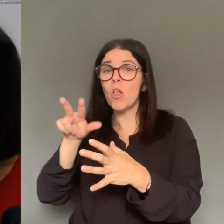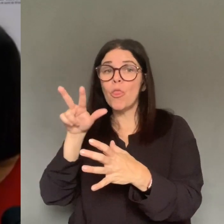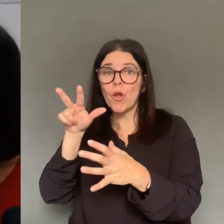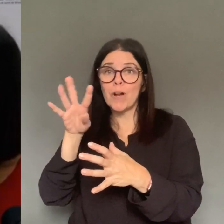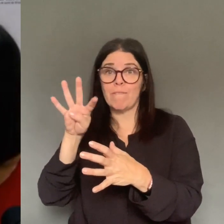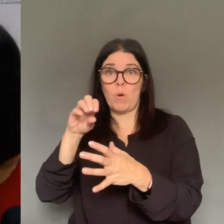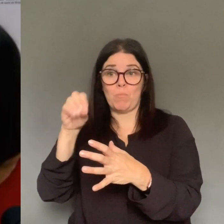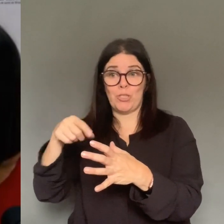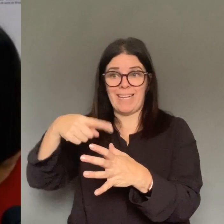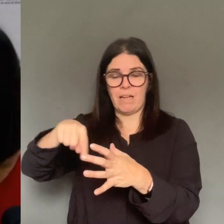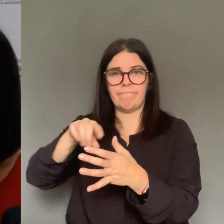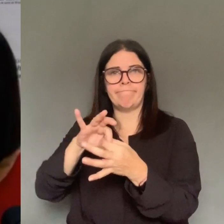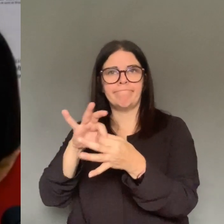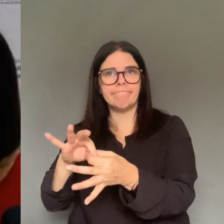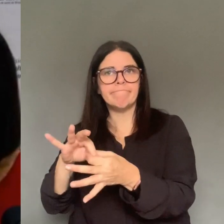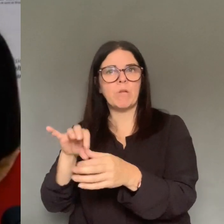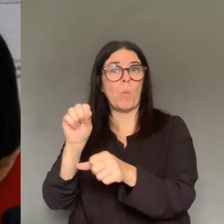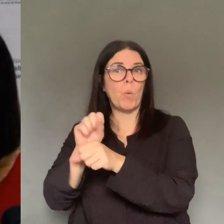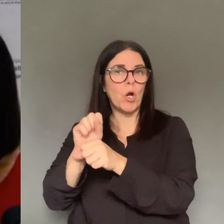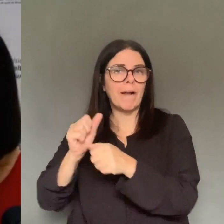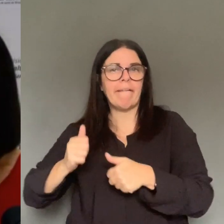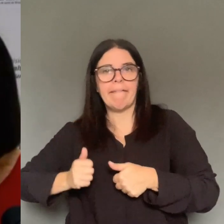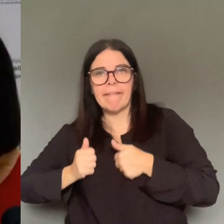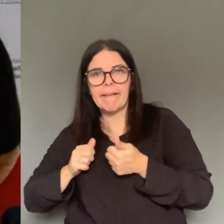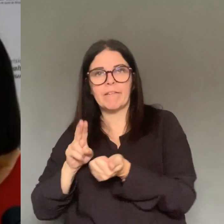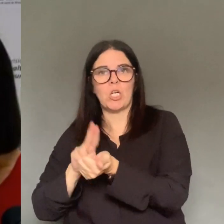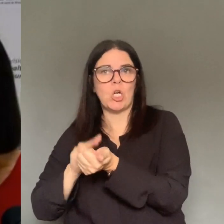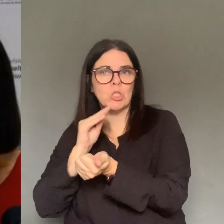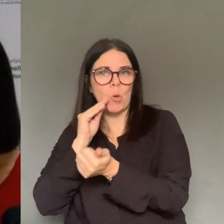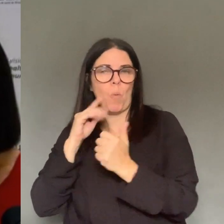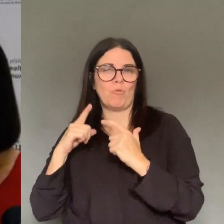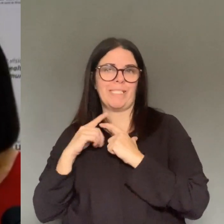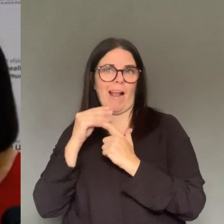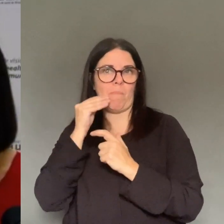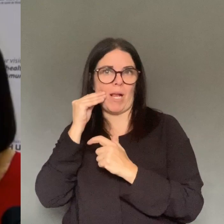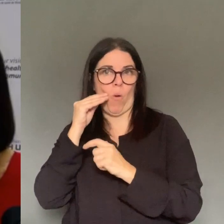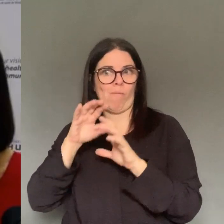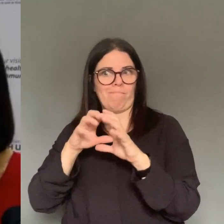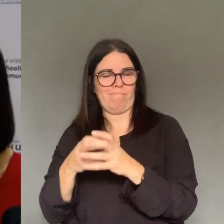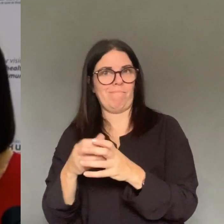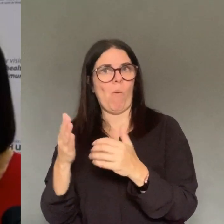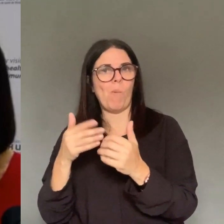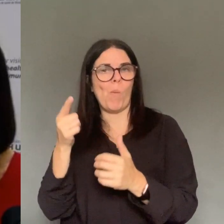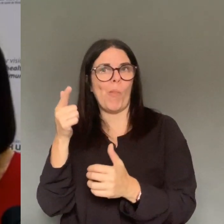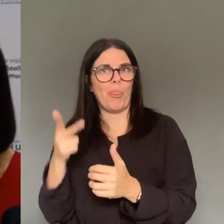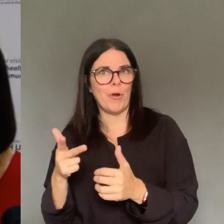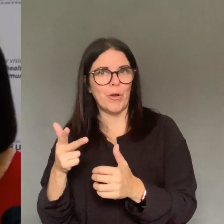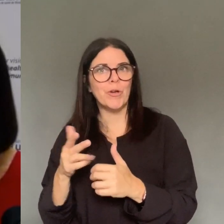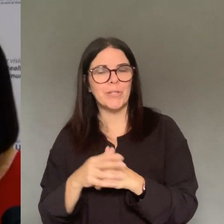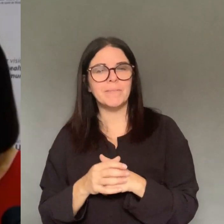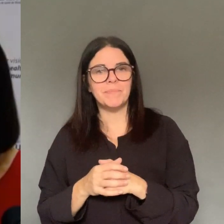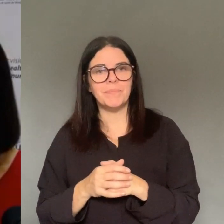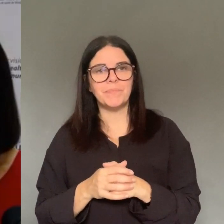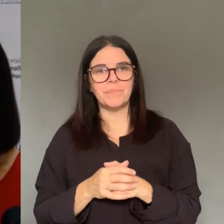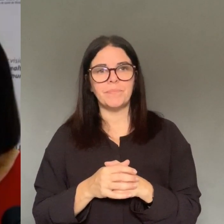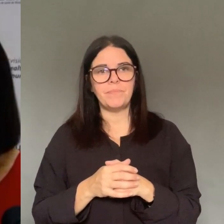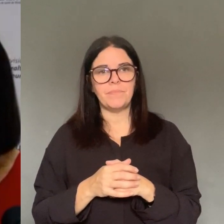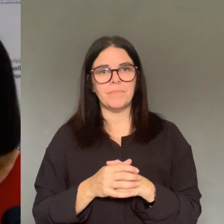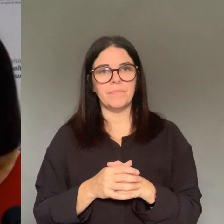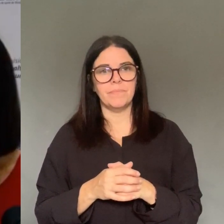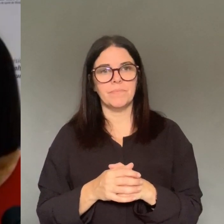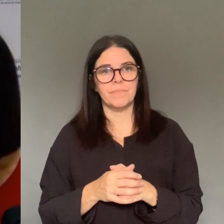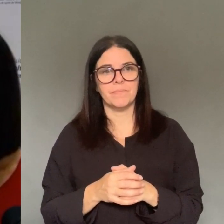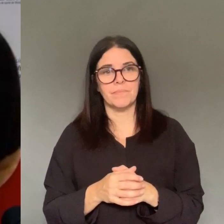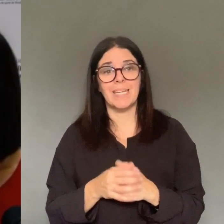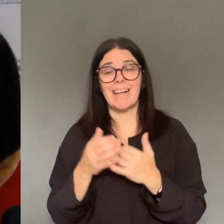unit continues to follow up directly with everyone who has tested positive and negative for COVID-19. Soon there will